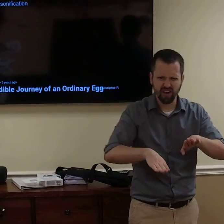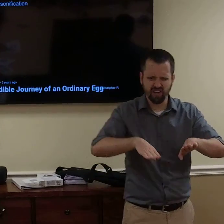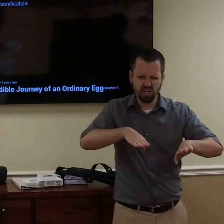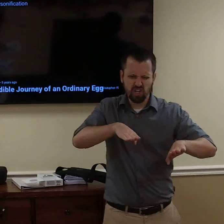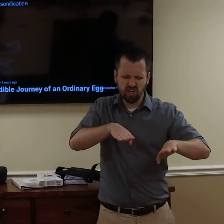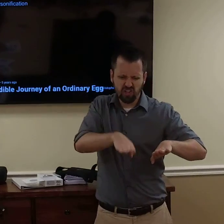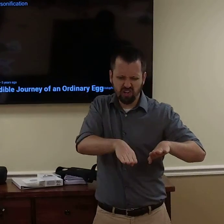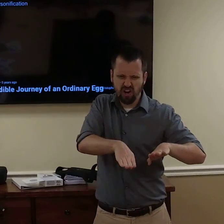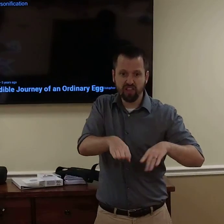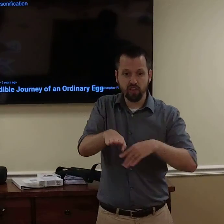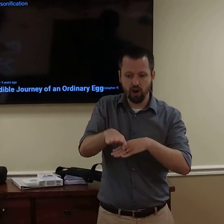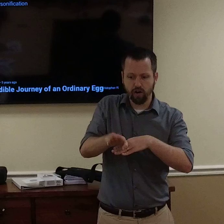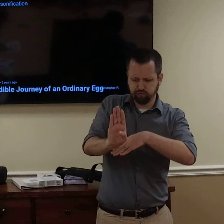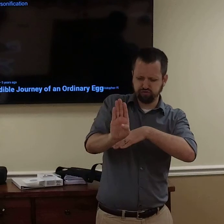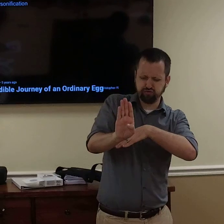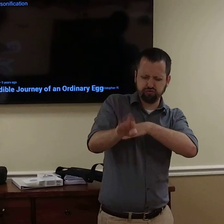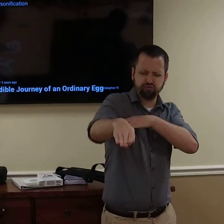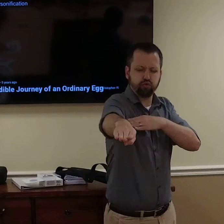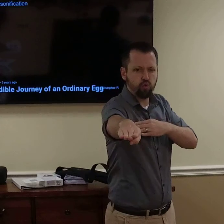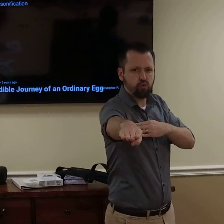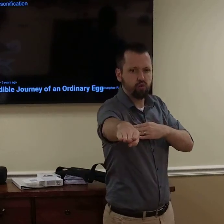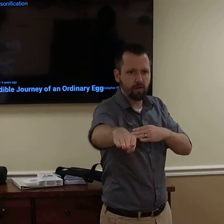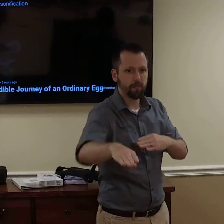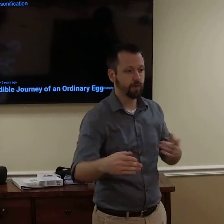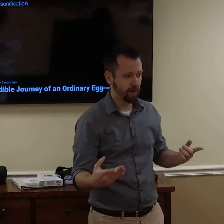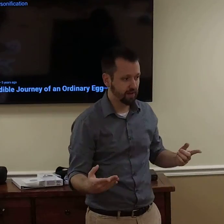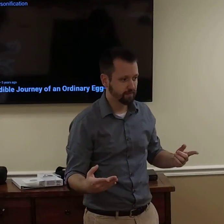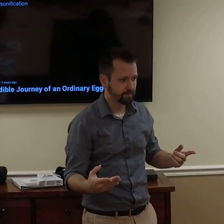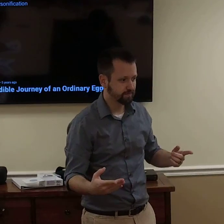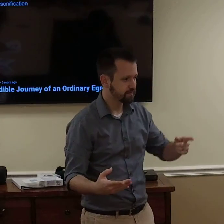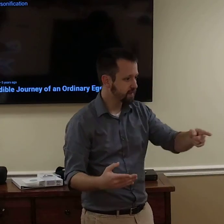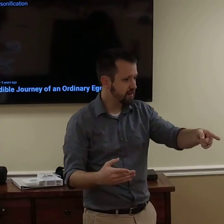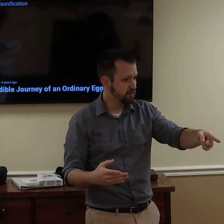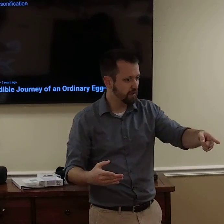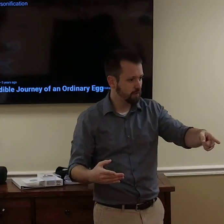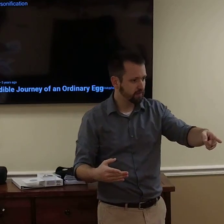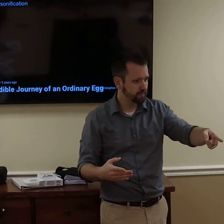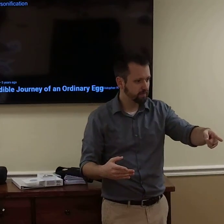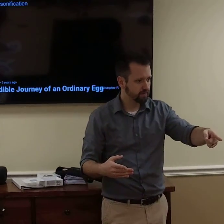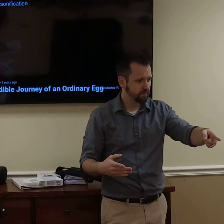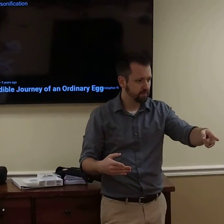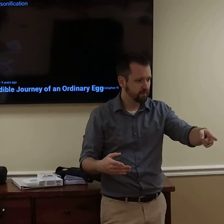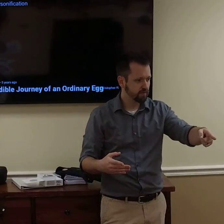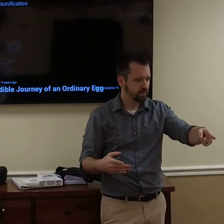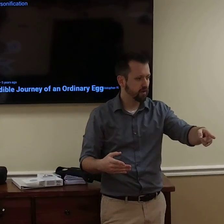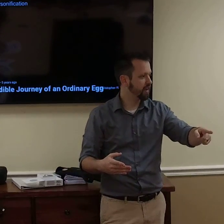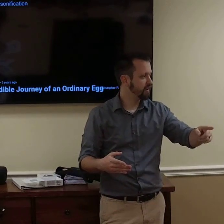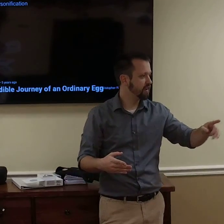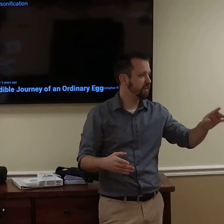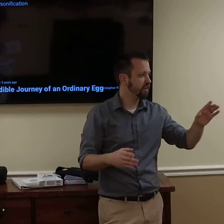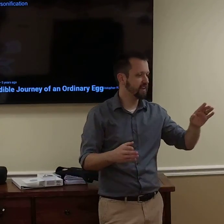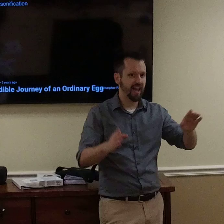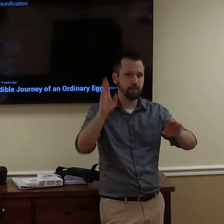it, and then the car. Right? A catapult. No. Okay. Catapult,